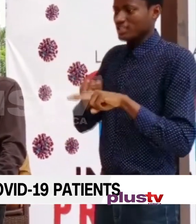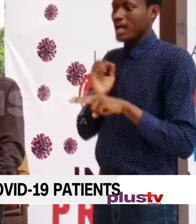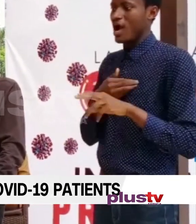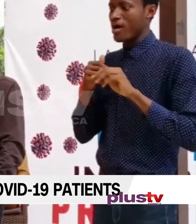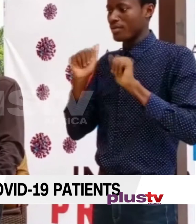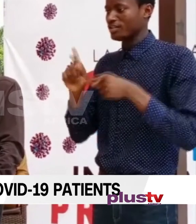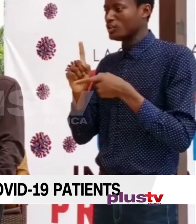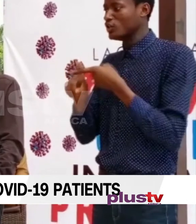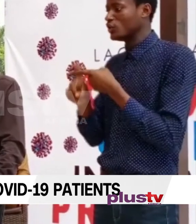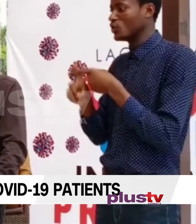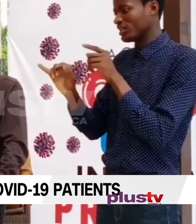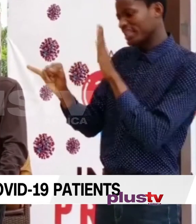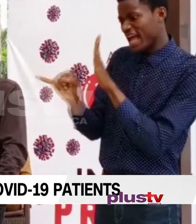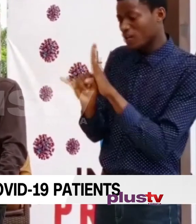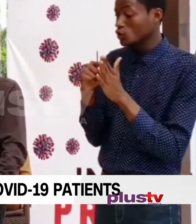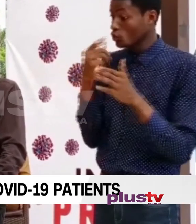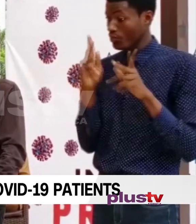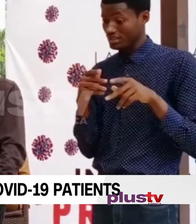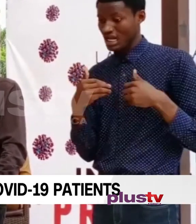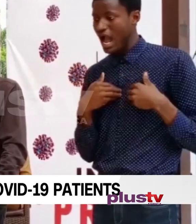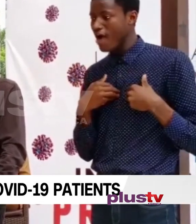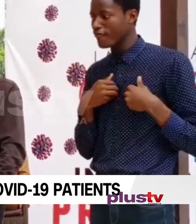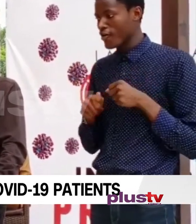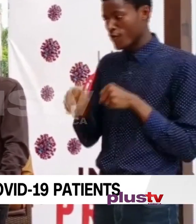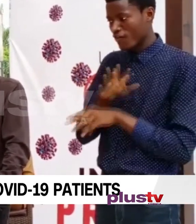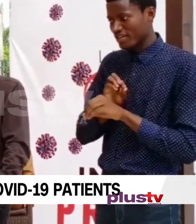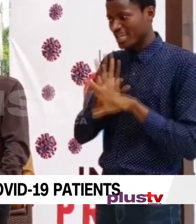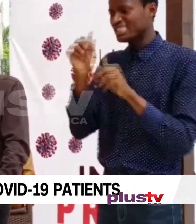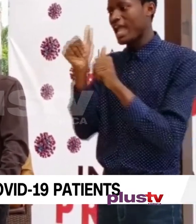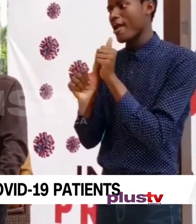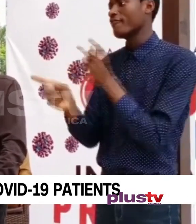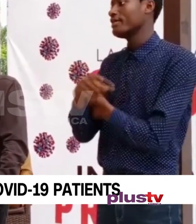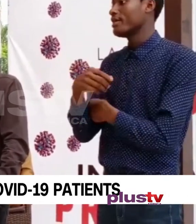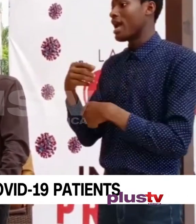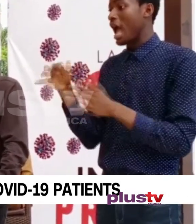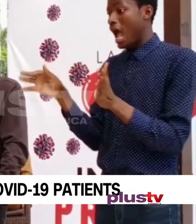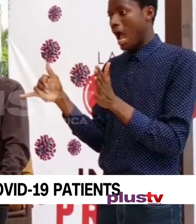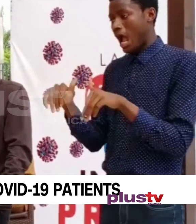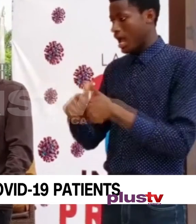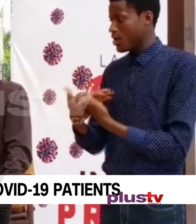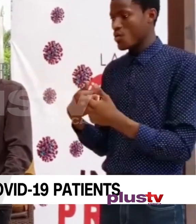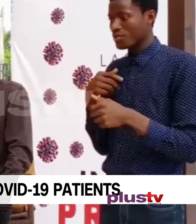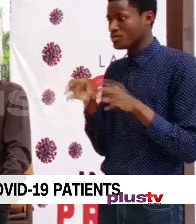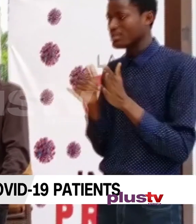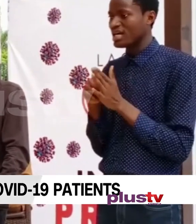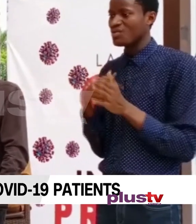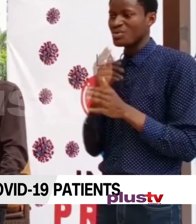diagnose COVID-19 every day. And as we do that, we will also be able to increase